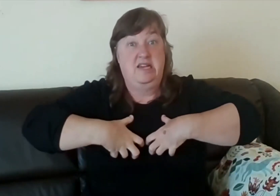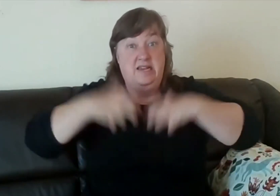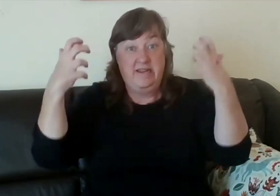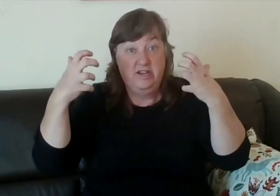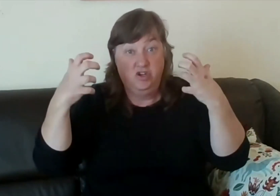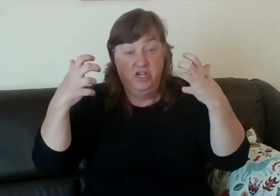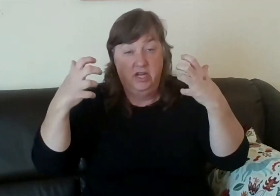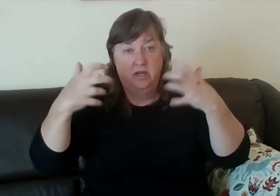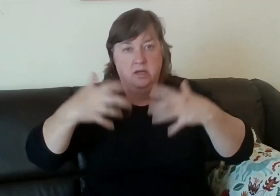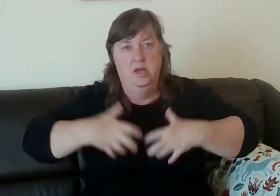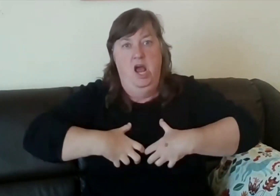angry,